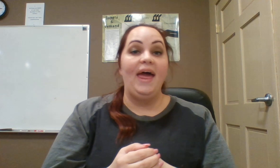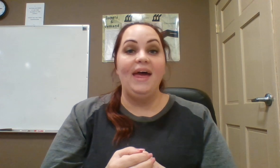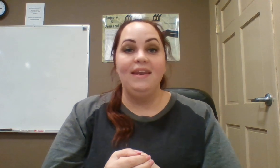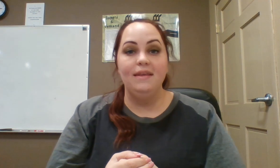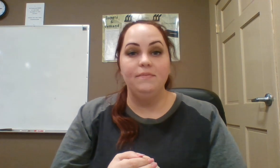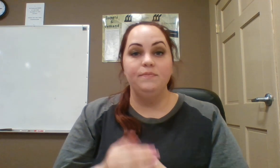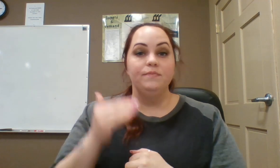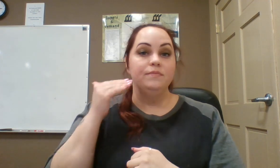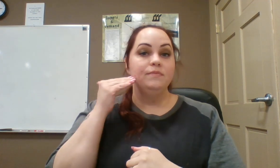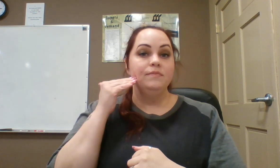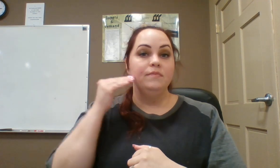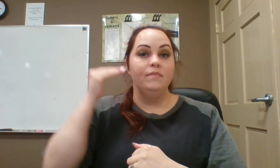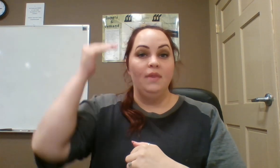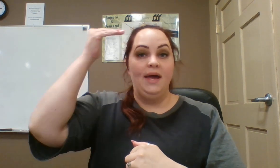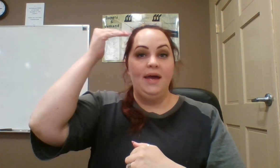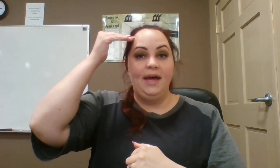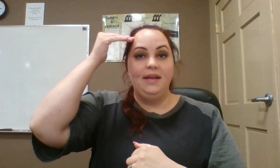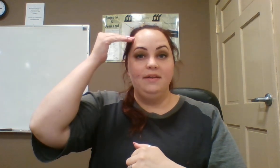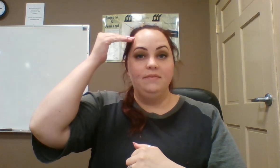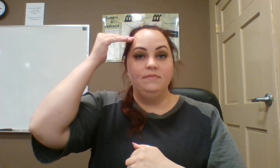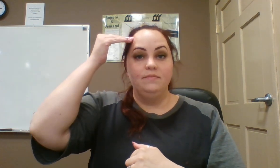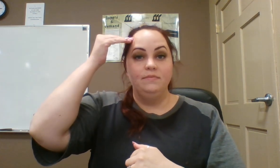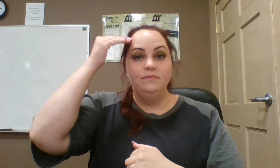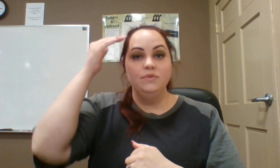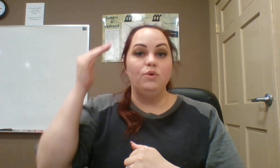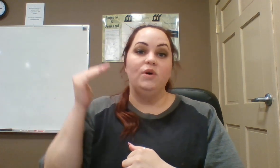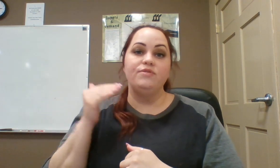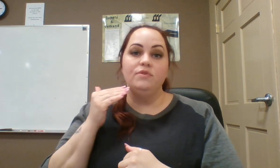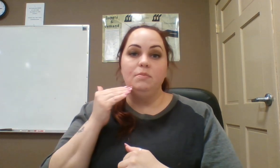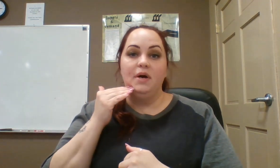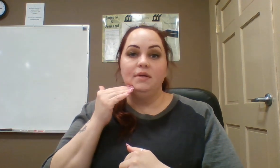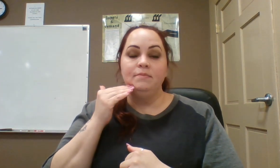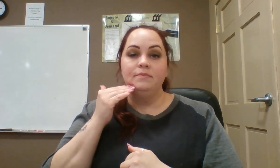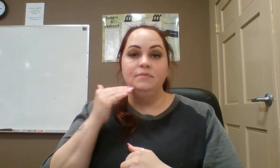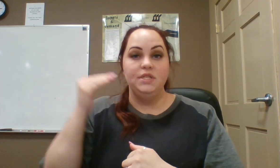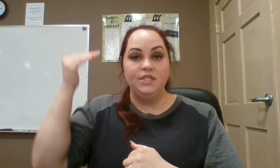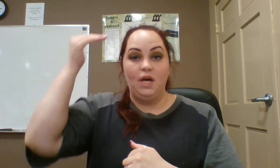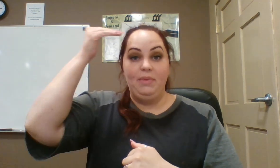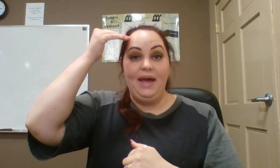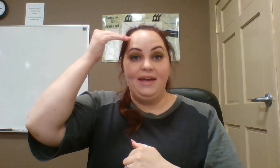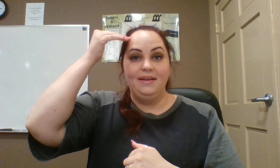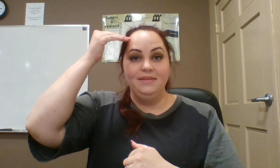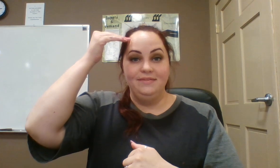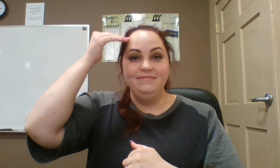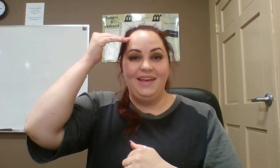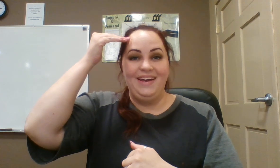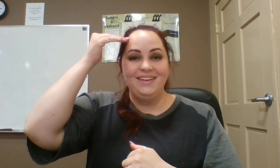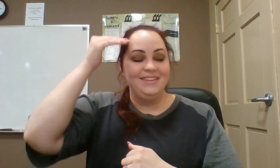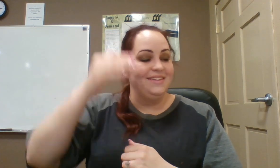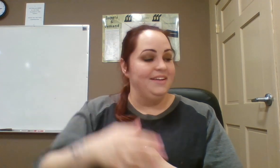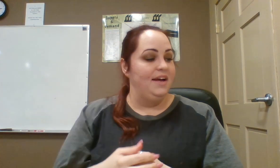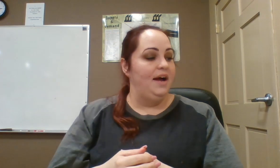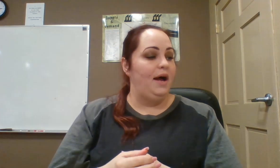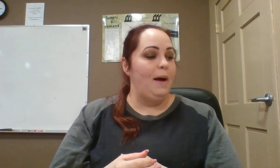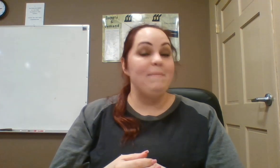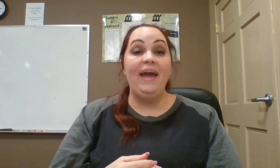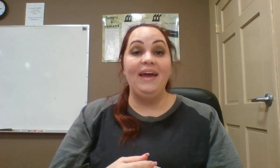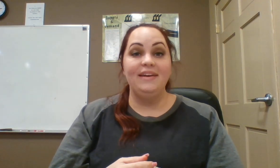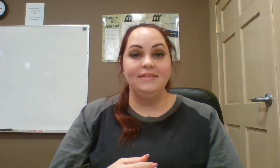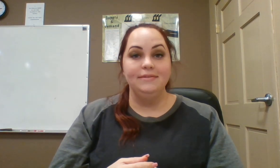Head, head. So once from the bottom to the top, head, okay? Hand.